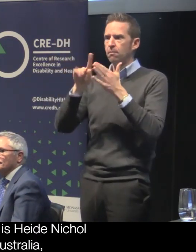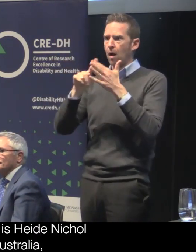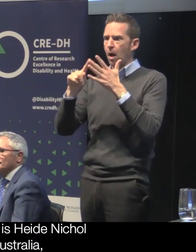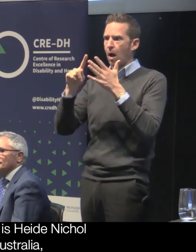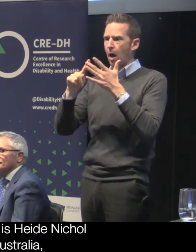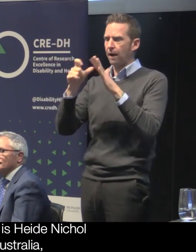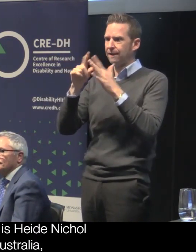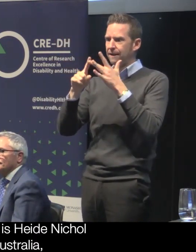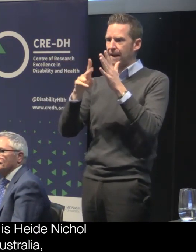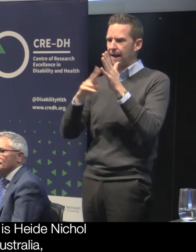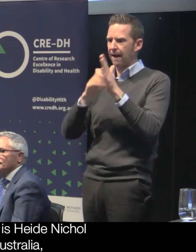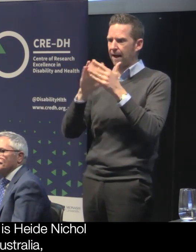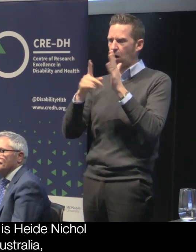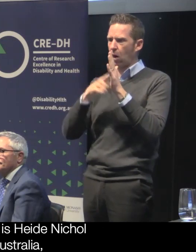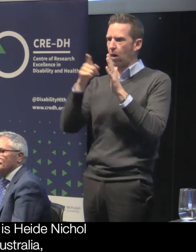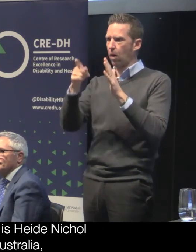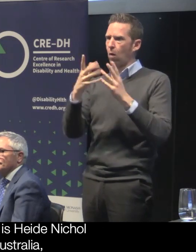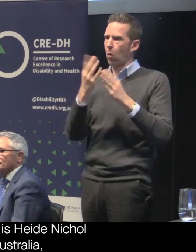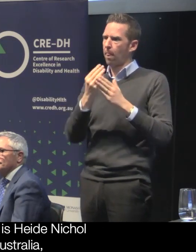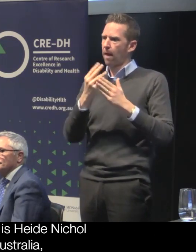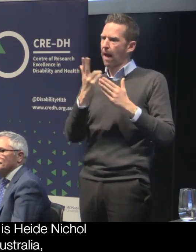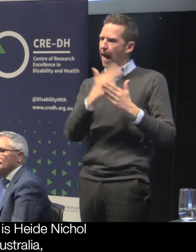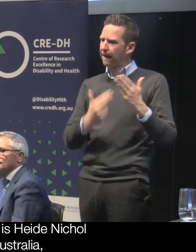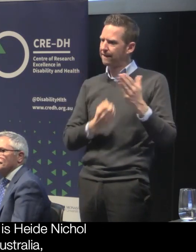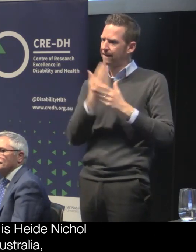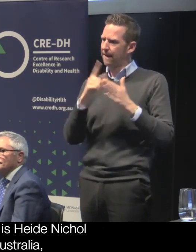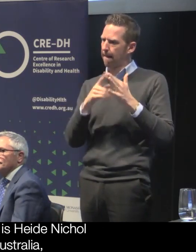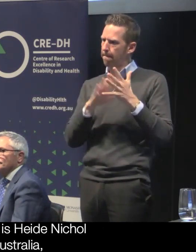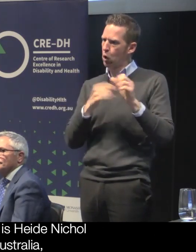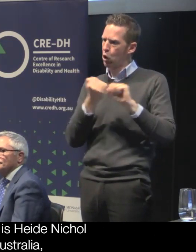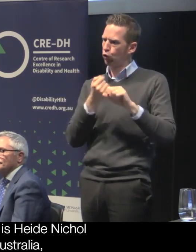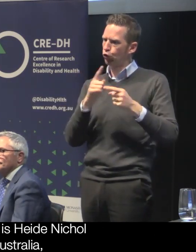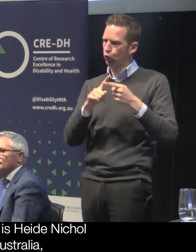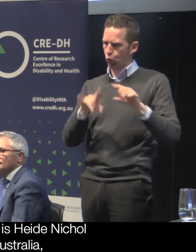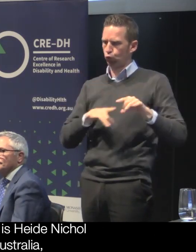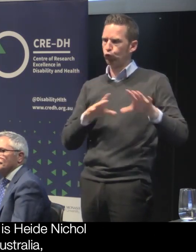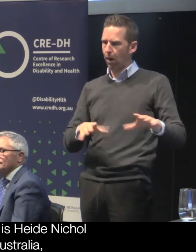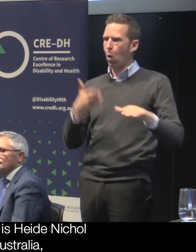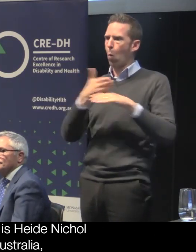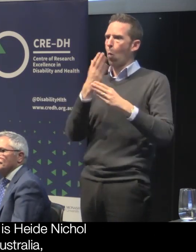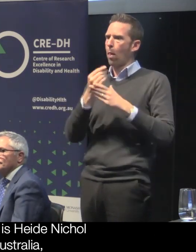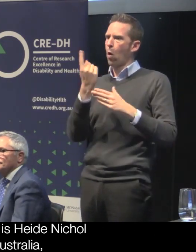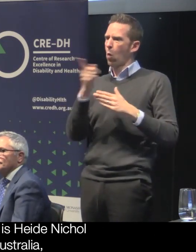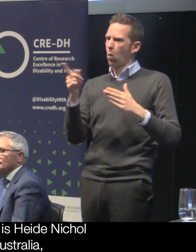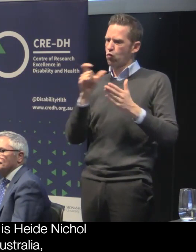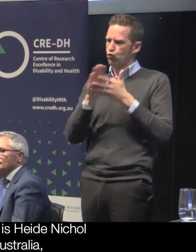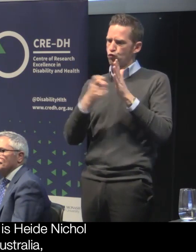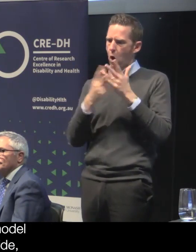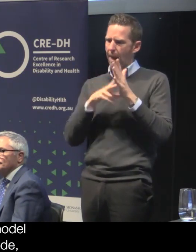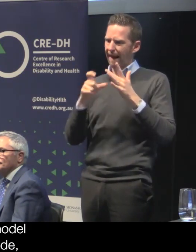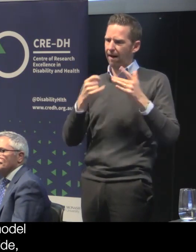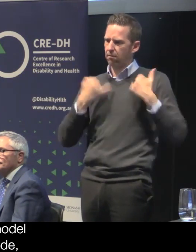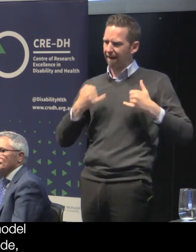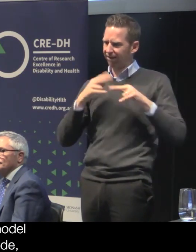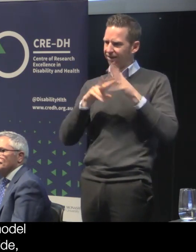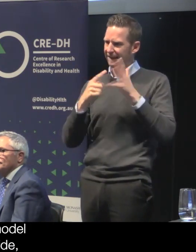am CEO at Emerge Australia. We work with people with myalgic encephalomyelitis and chronic fatigue syndrome. I have a question for